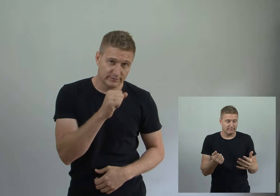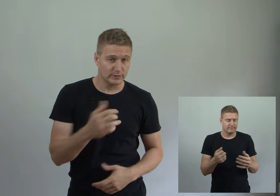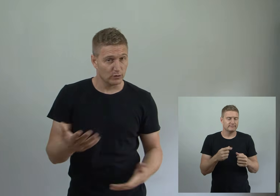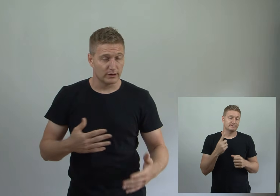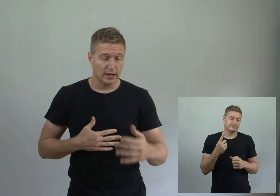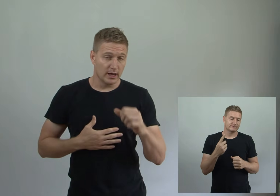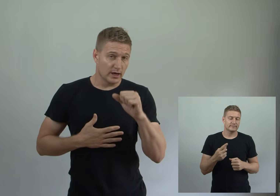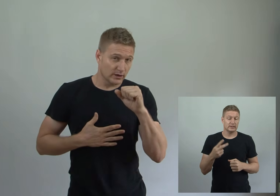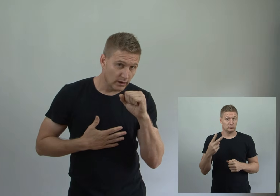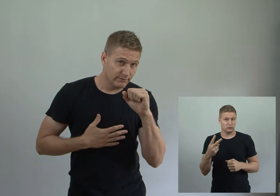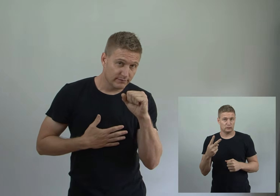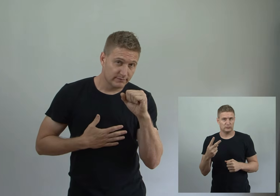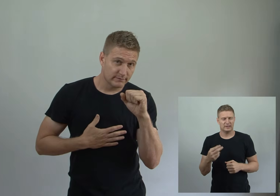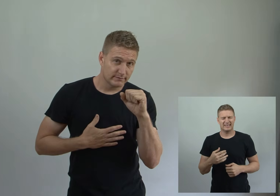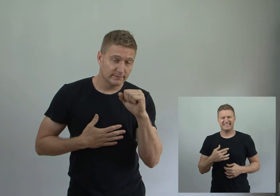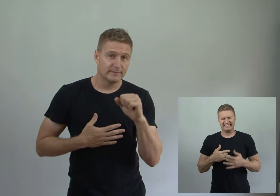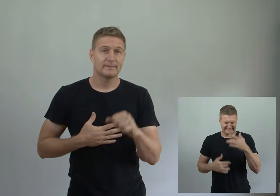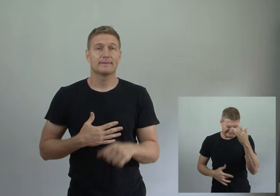cough or cough,